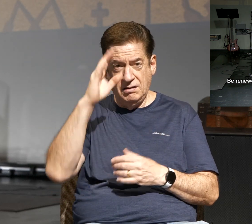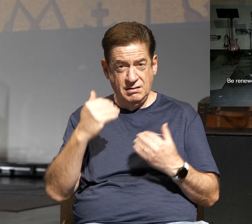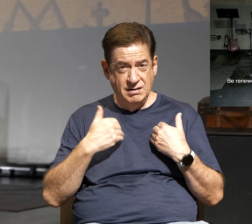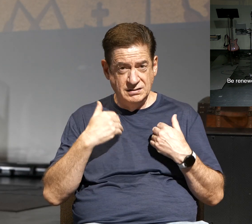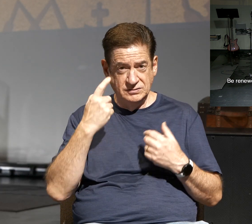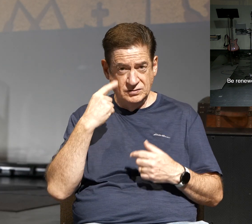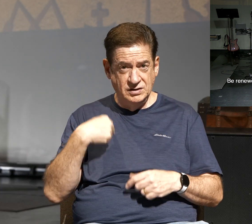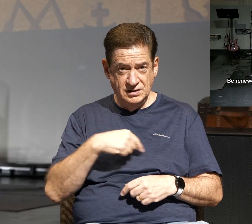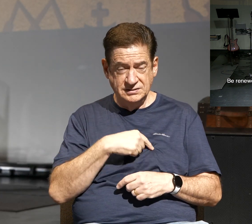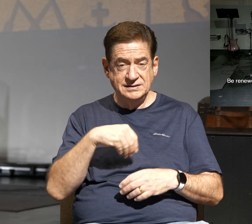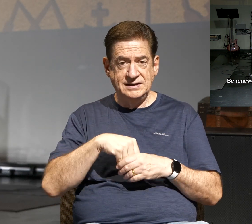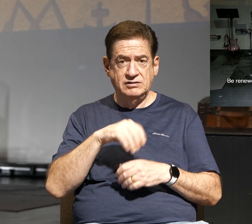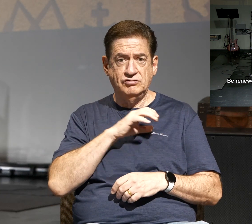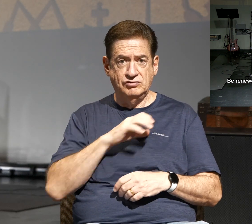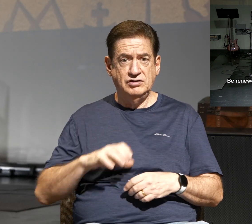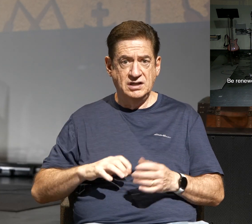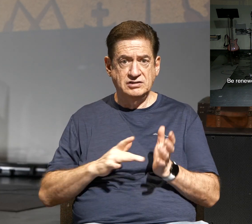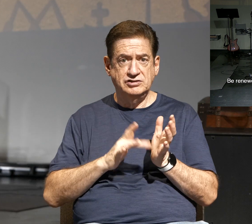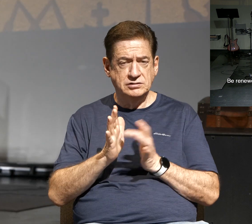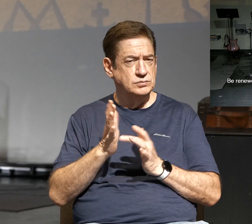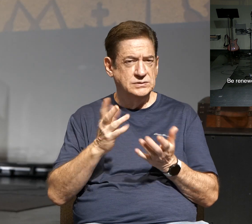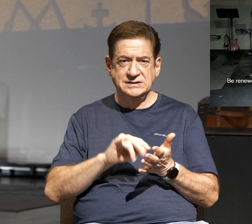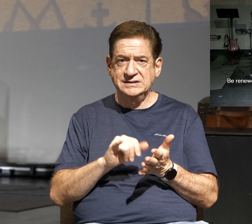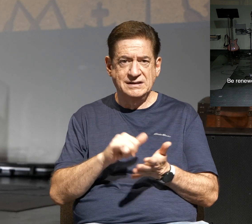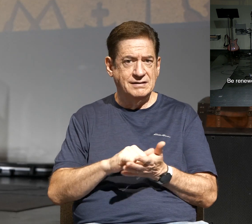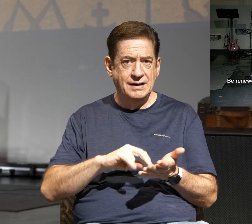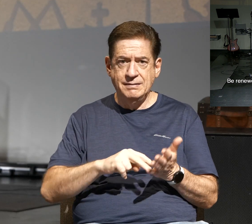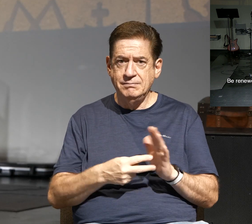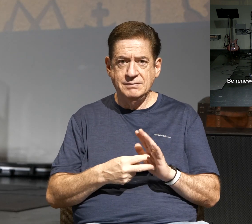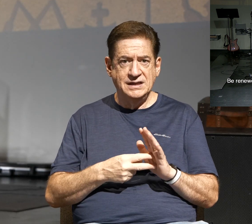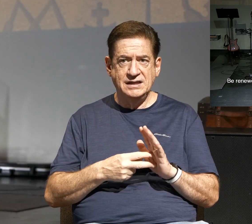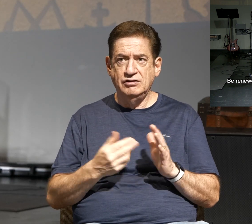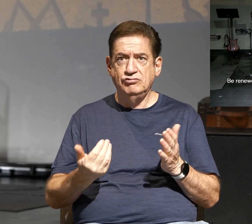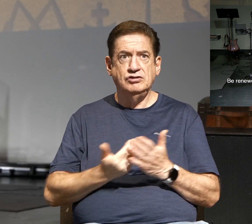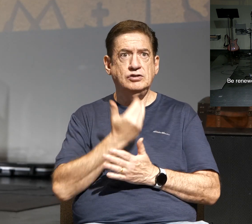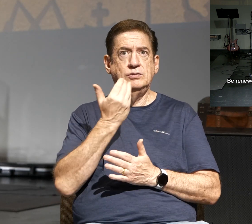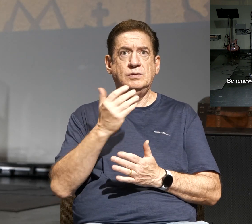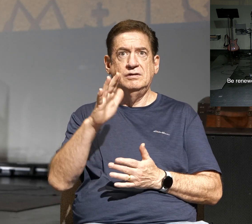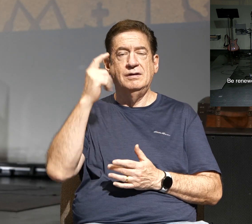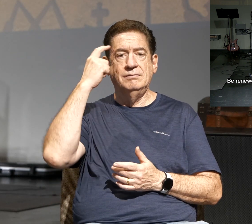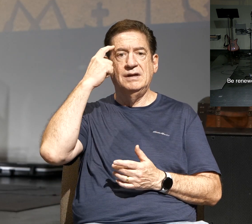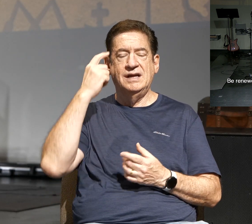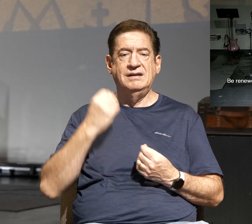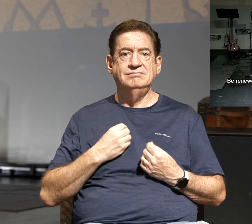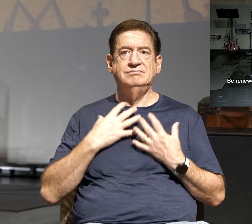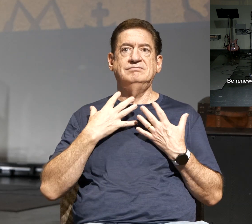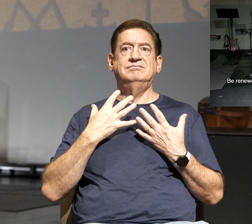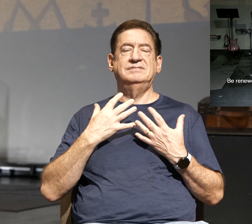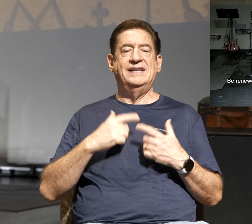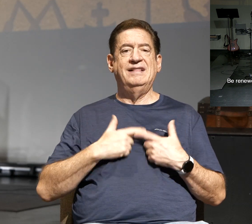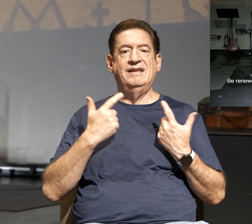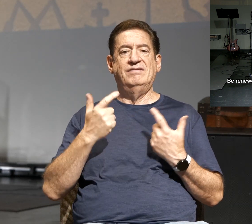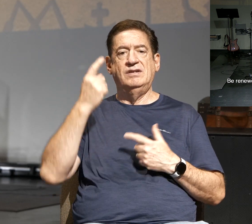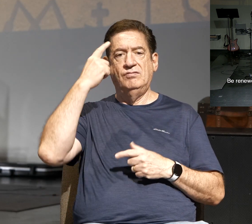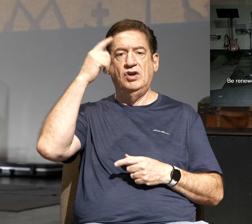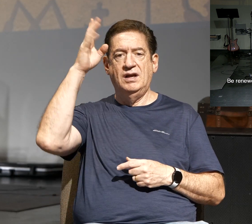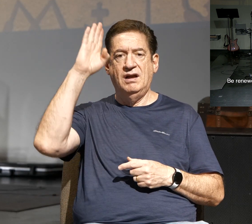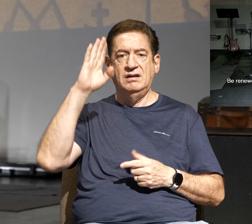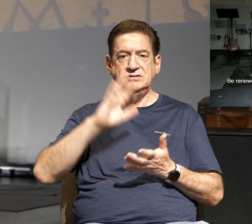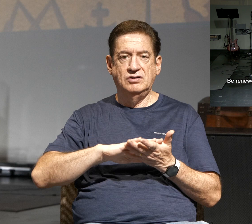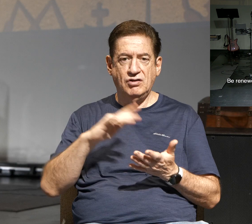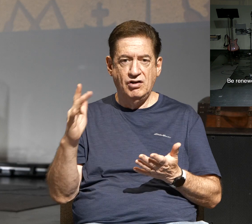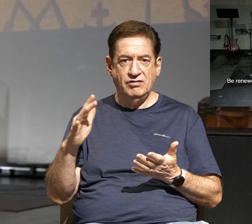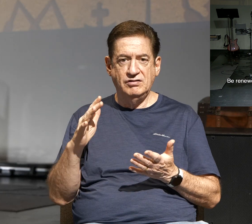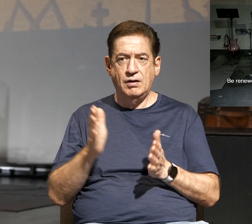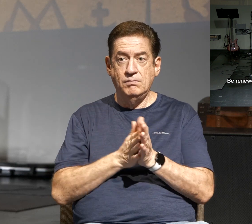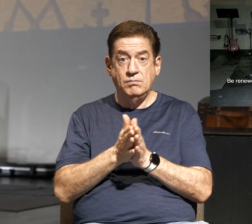in Christ Jesus. What does that mean, the renewing of your mind? It means living for God's glory, motivated by God's